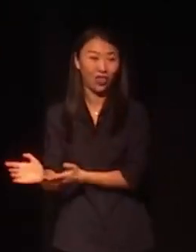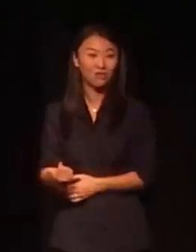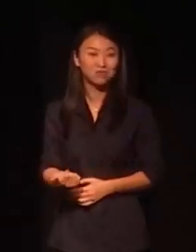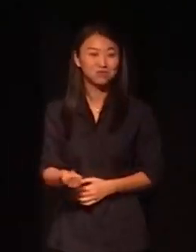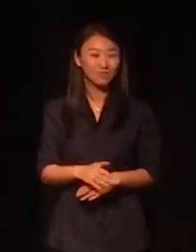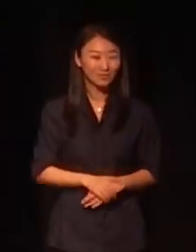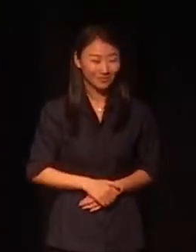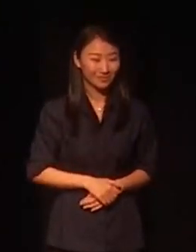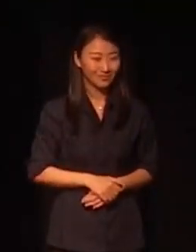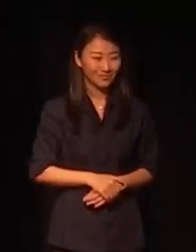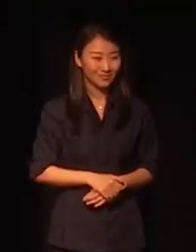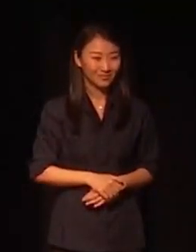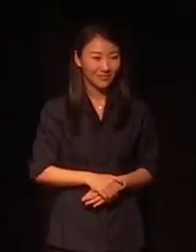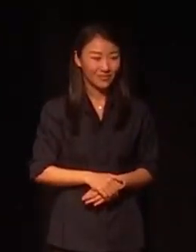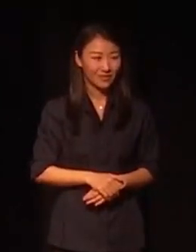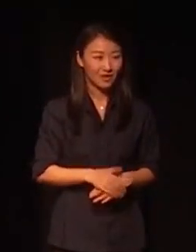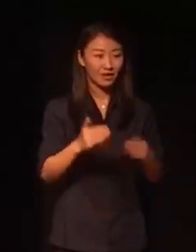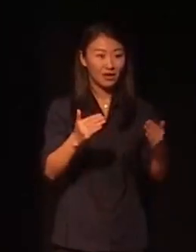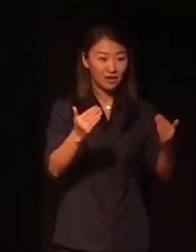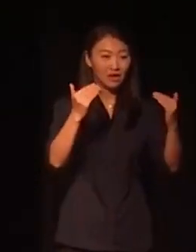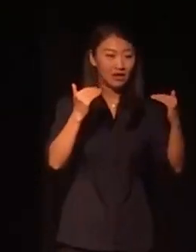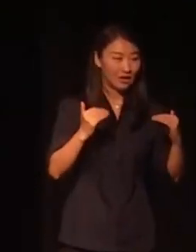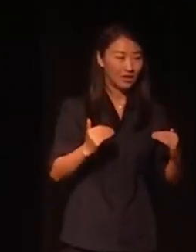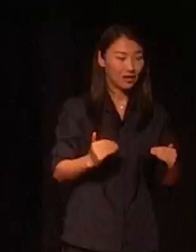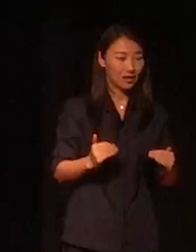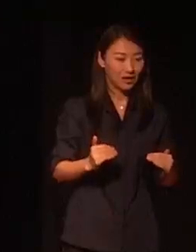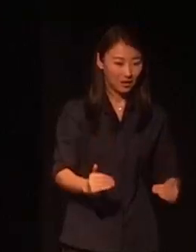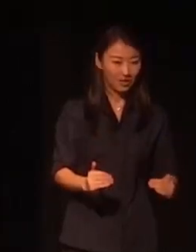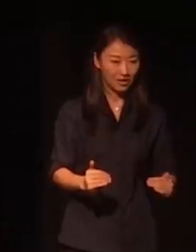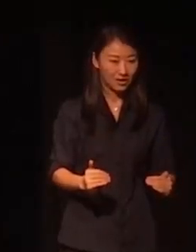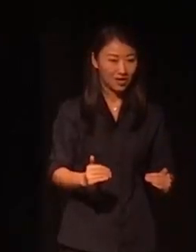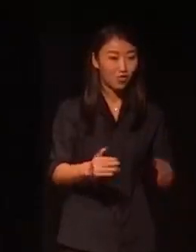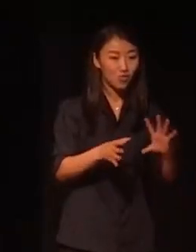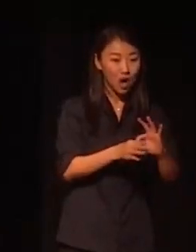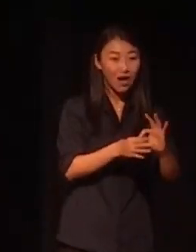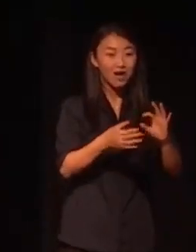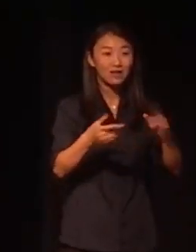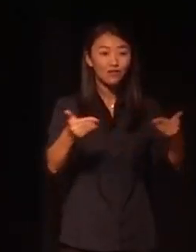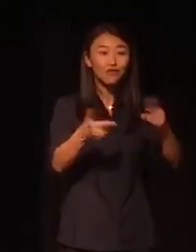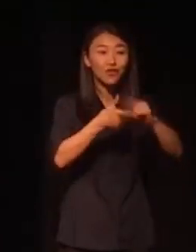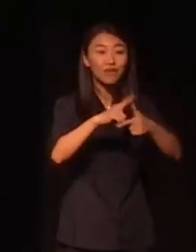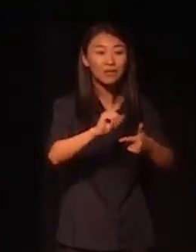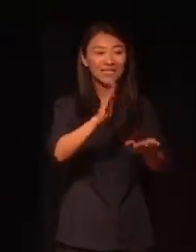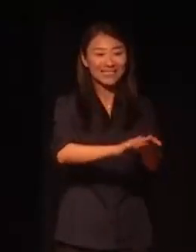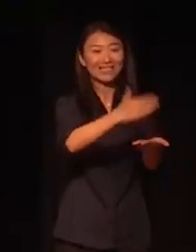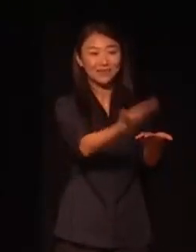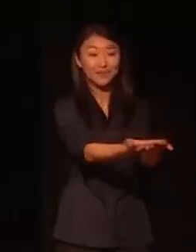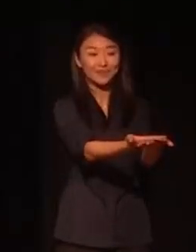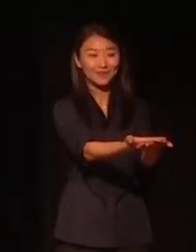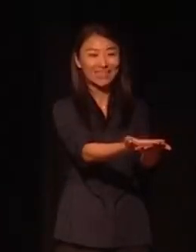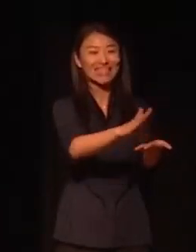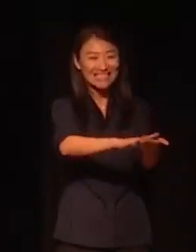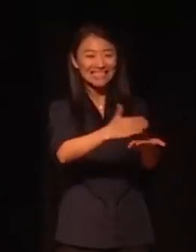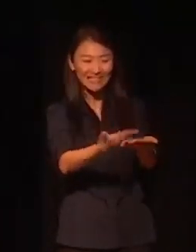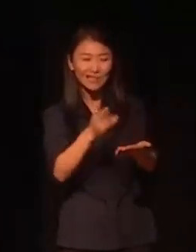And then another term to do with cooking methods would be jian. Jian can be a kind of